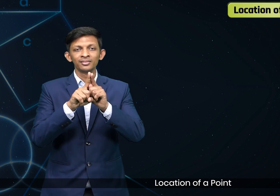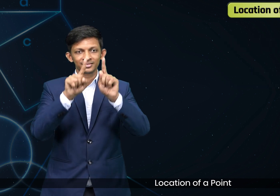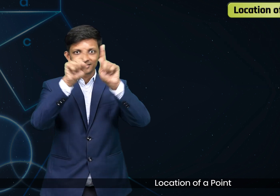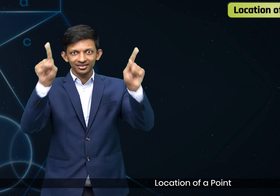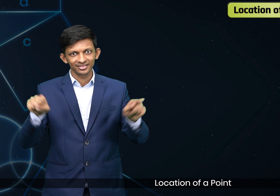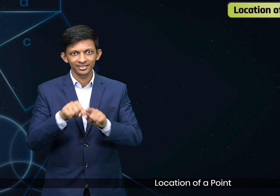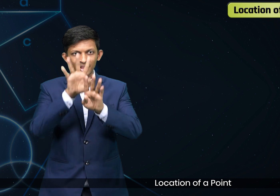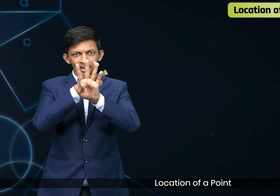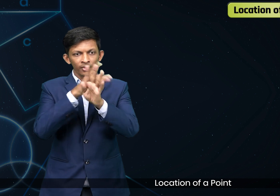Location of a point.